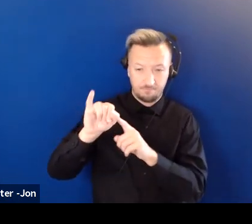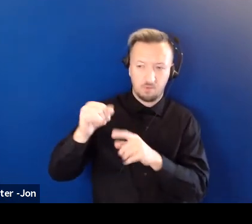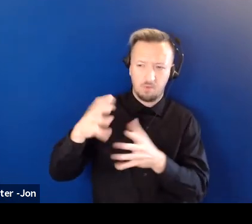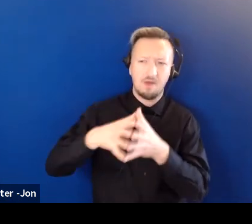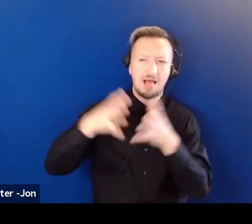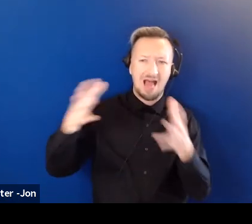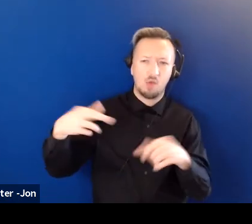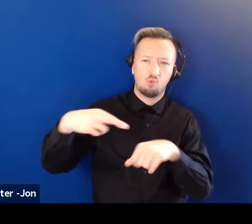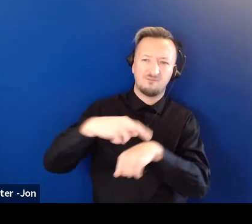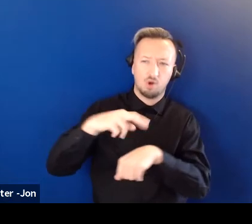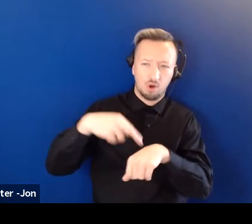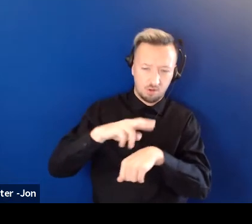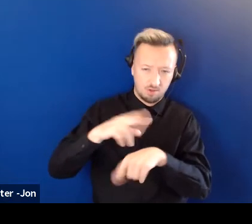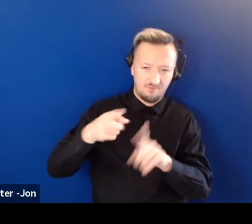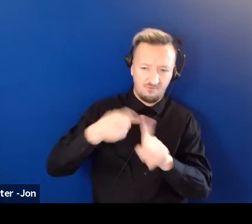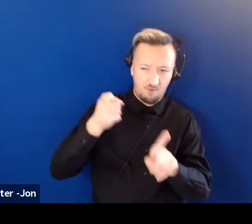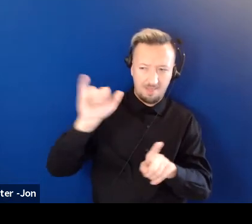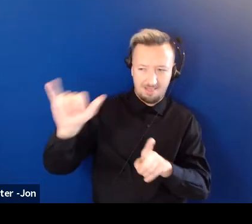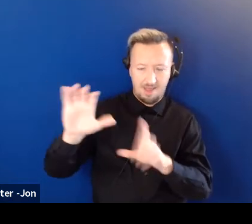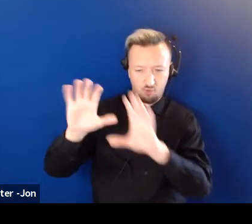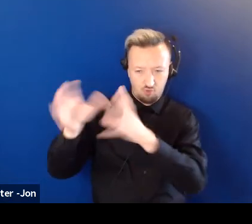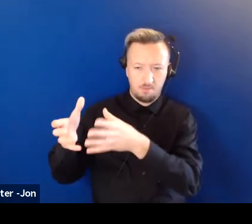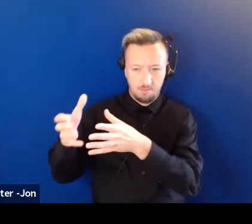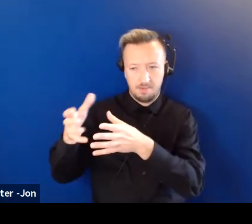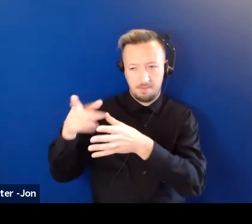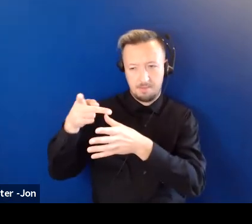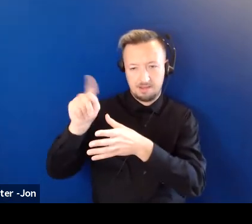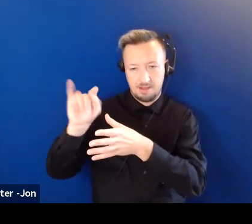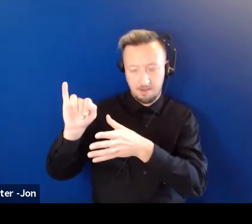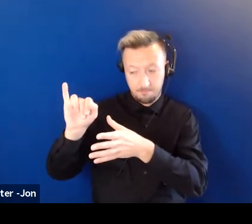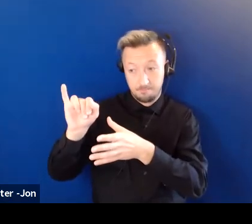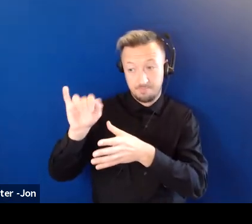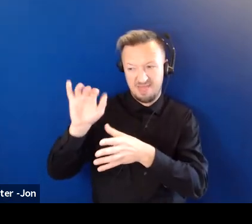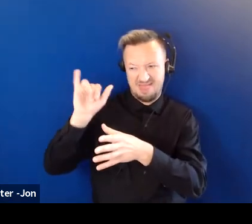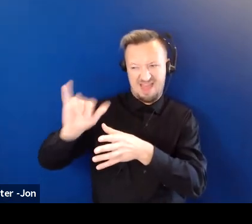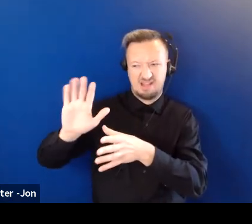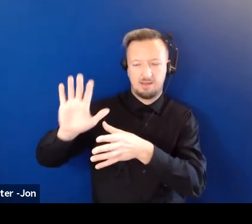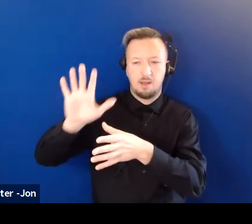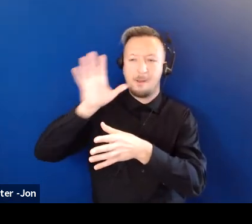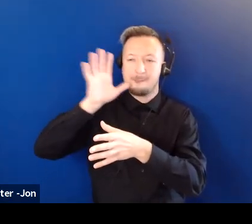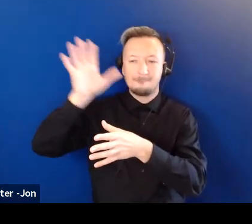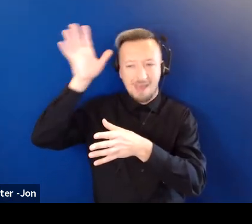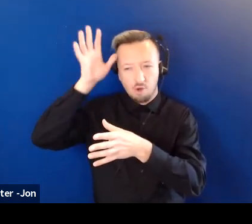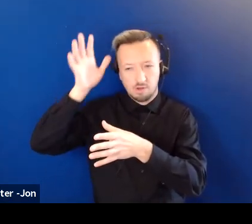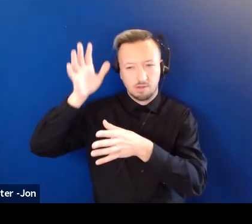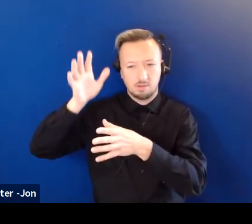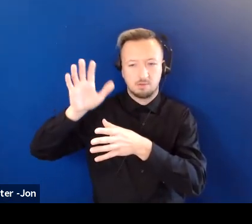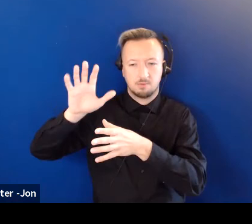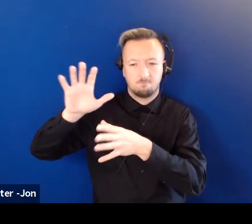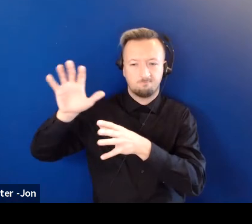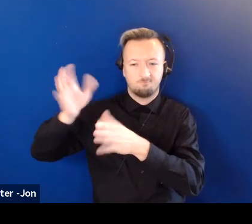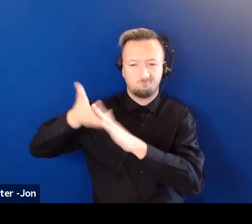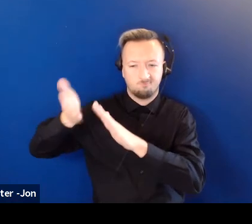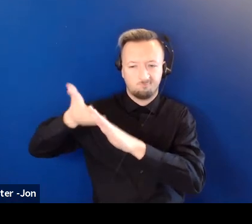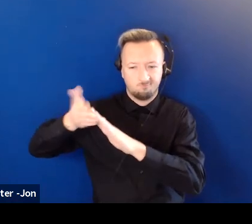referrals from them, and they are a parent-run organization. So